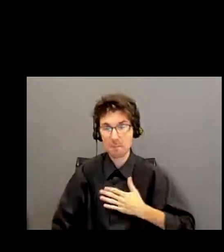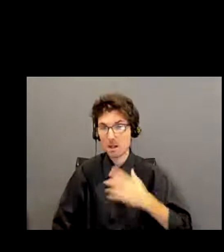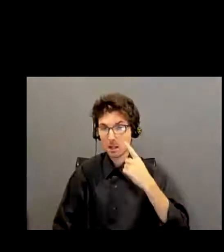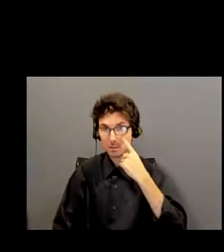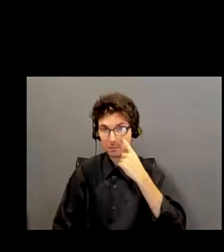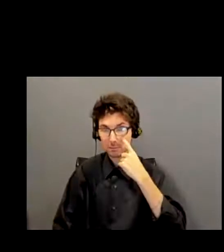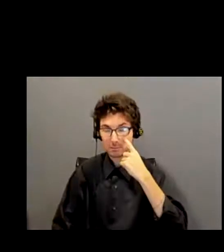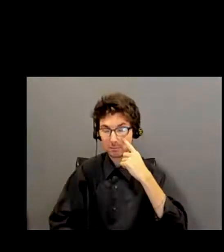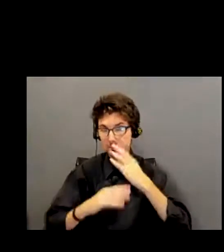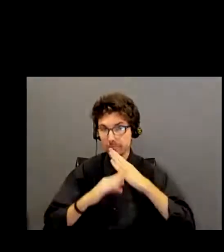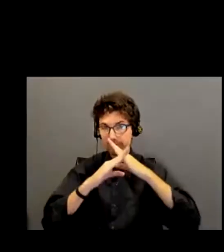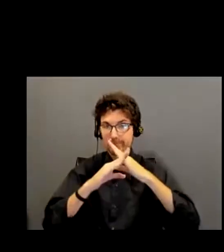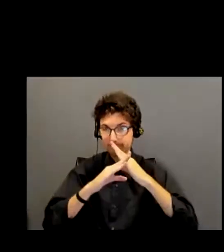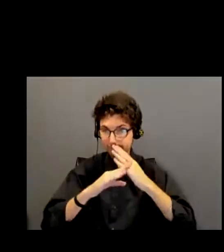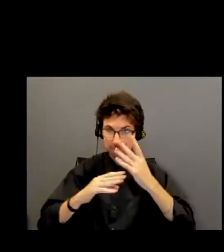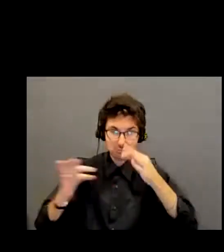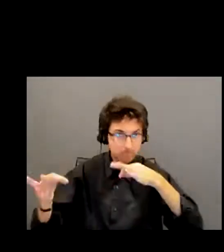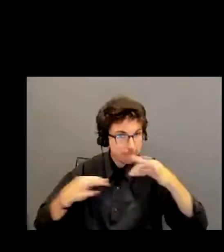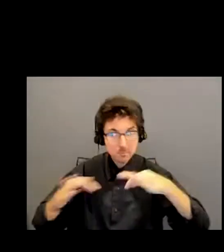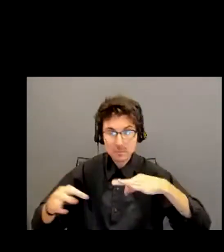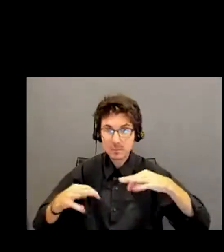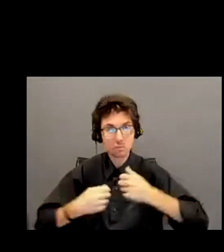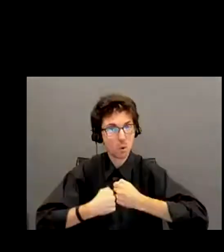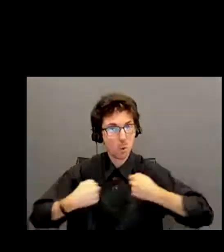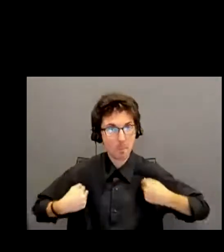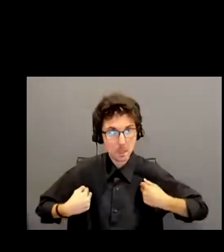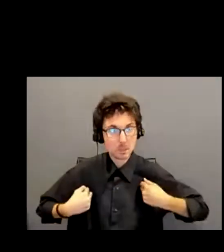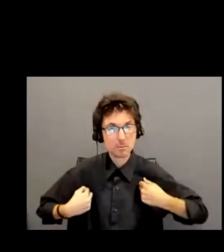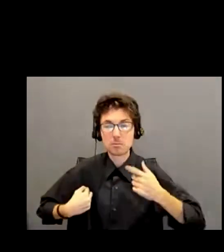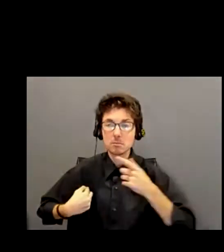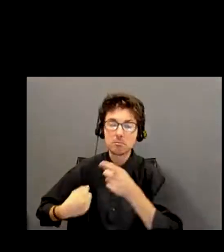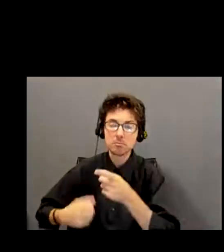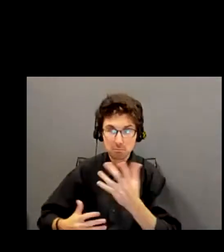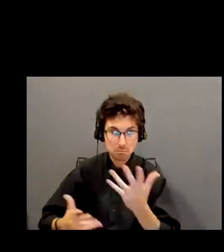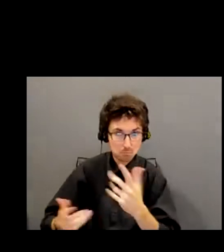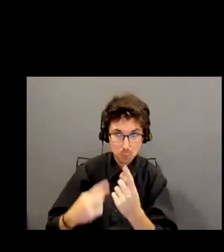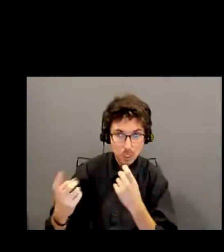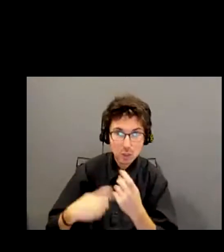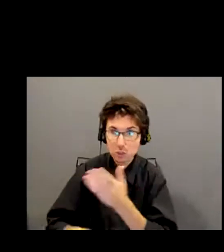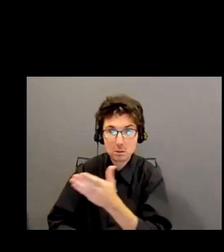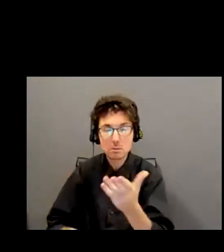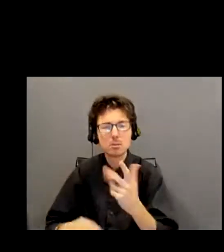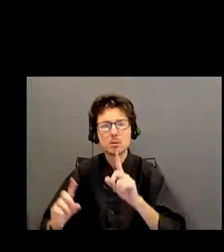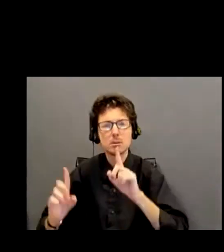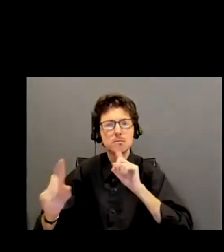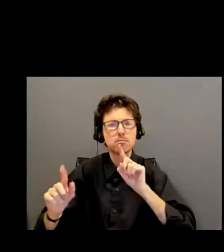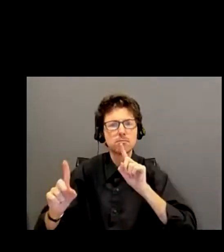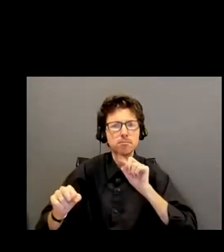impairment, and let them ask any question that came up to them. Throughout my practice